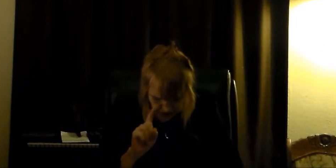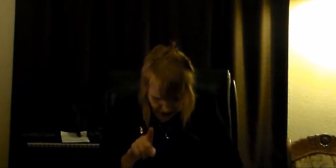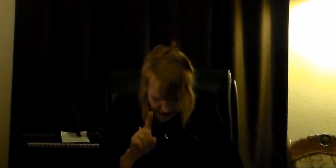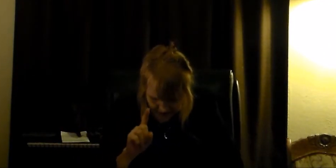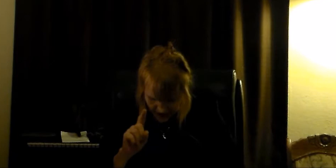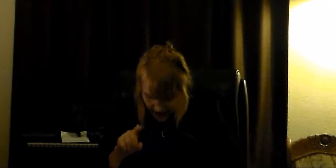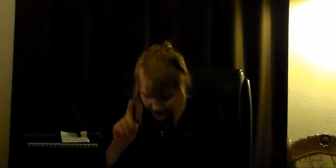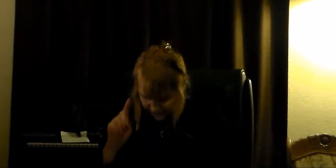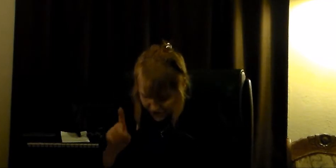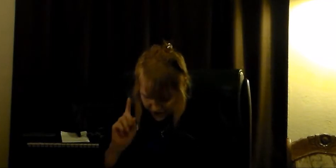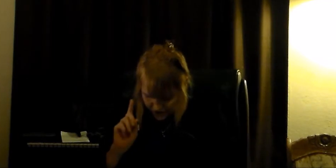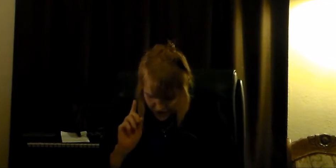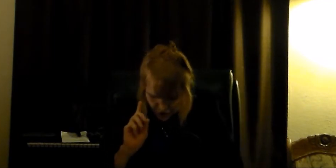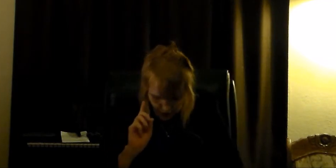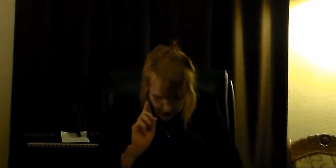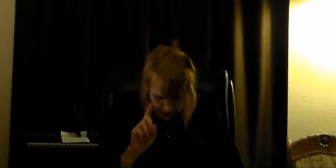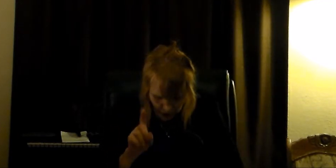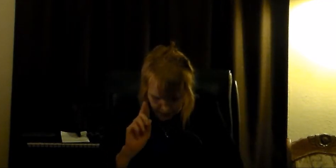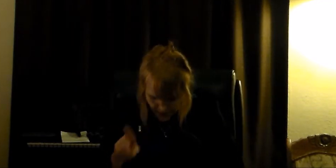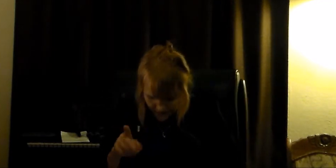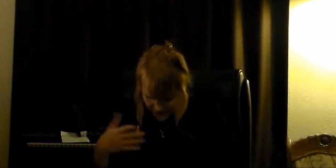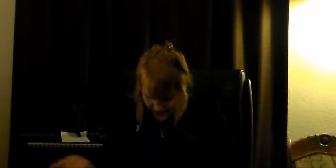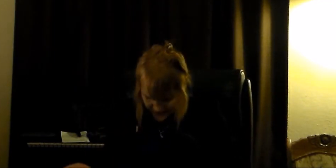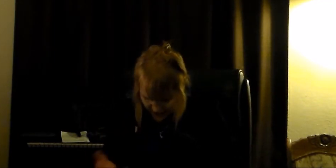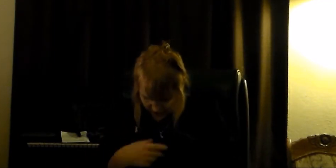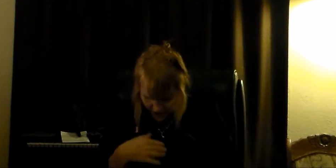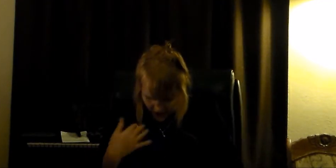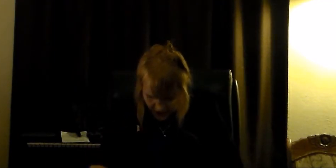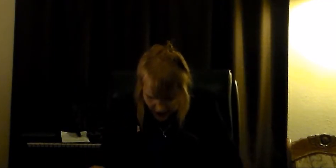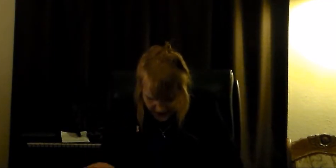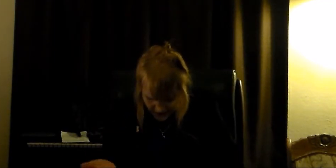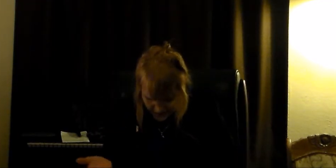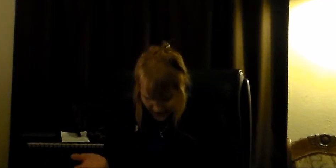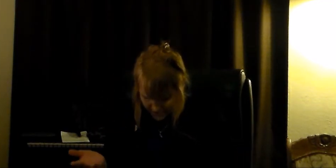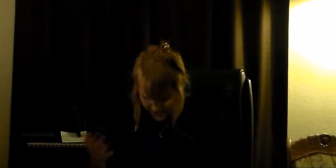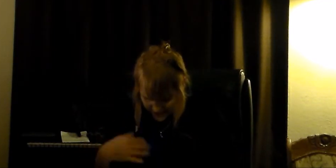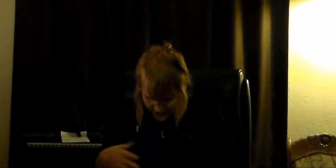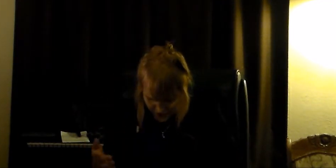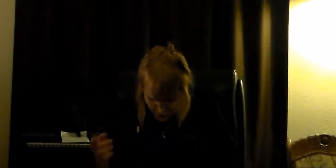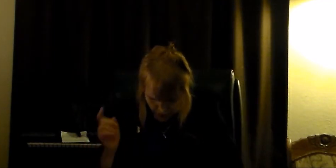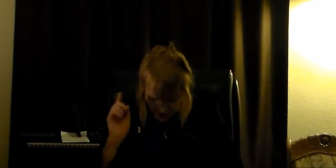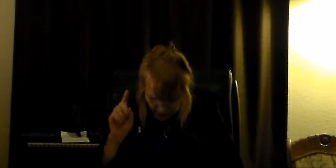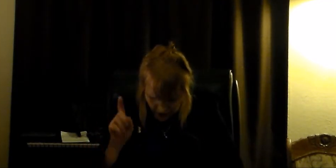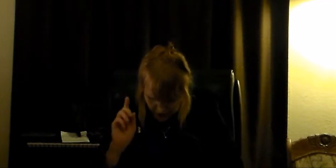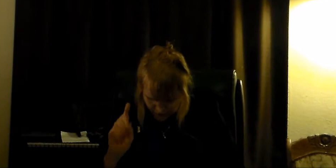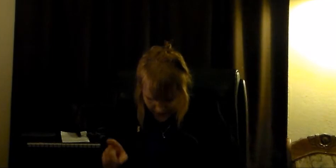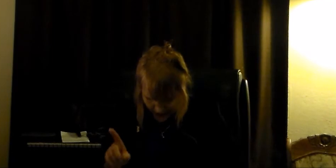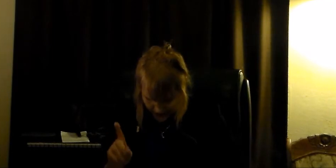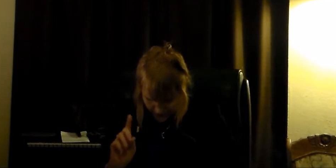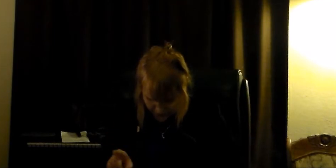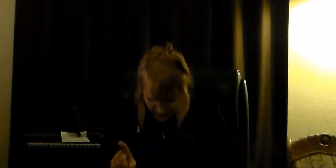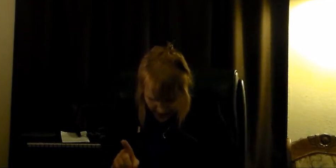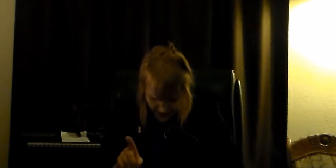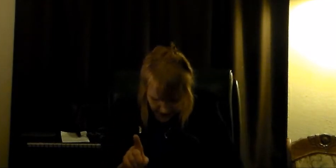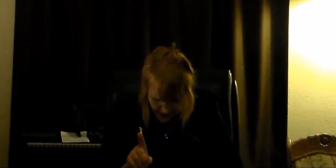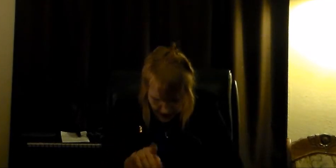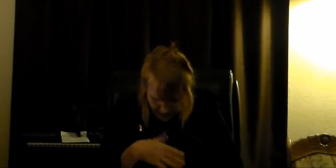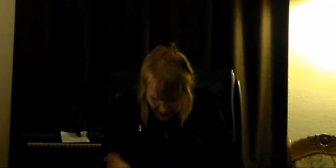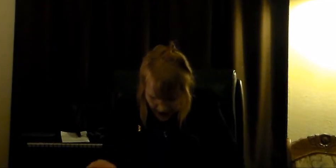spiritual gifts. In 1 Corinthians 12, who are prophets, etc. God's 10 commandments in Exodus 20, we are to abide and obey by